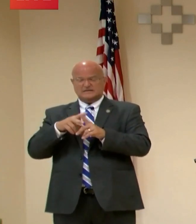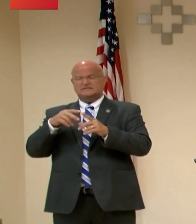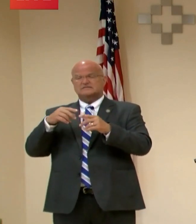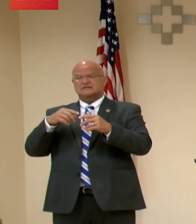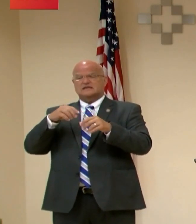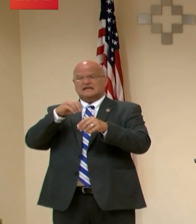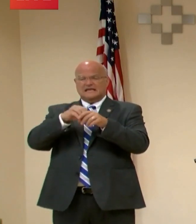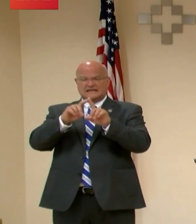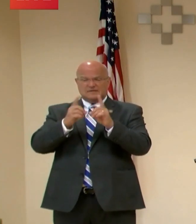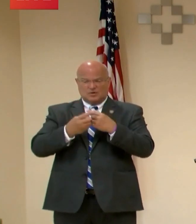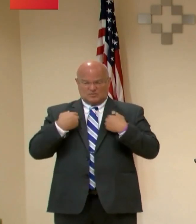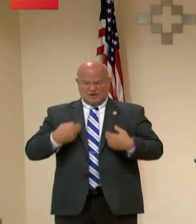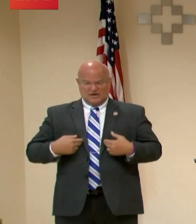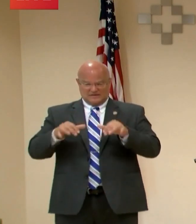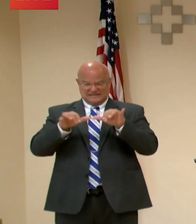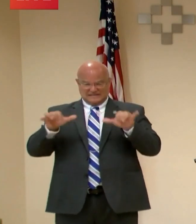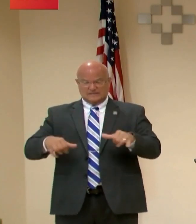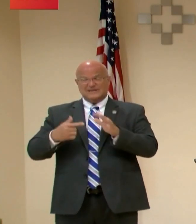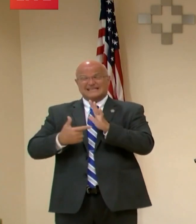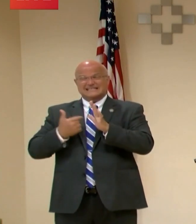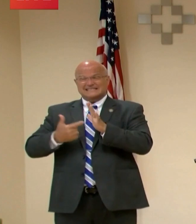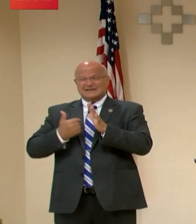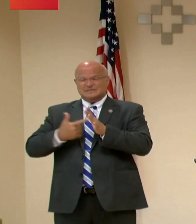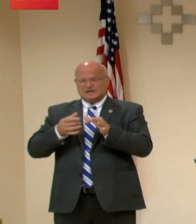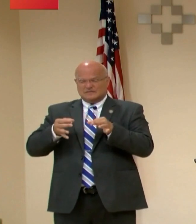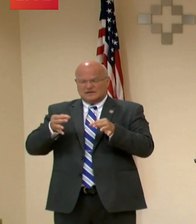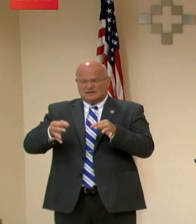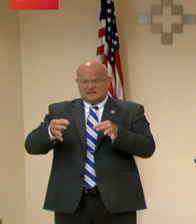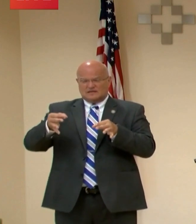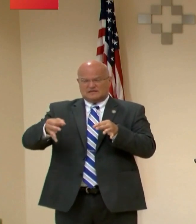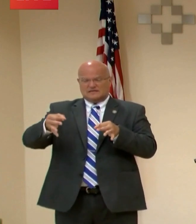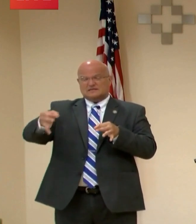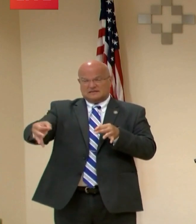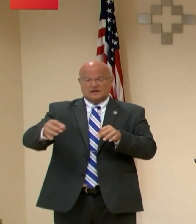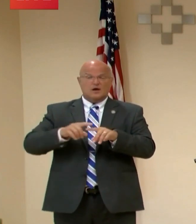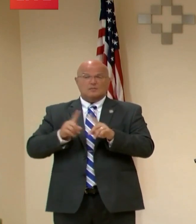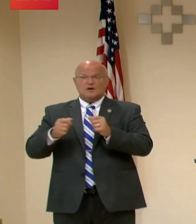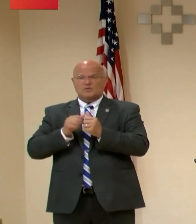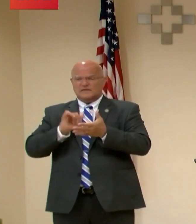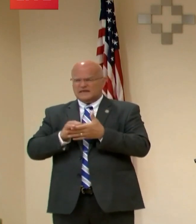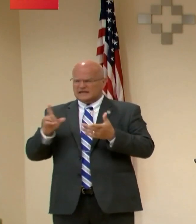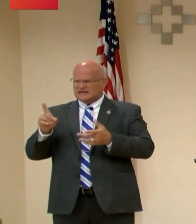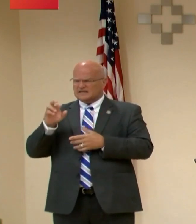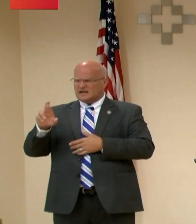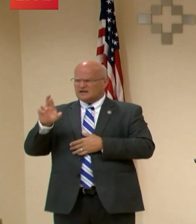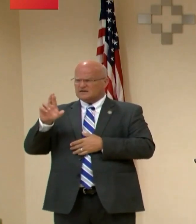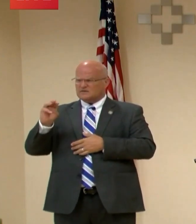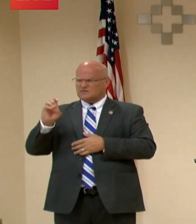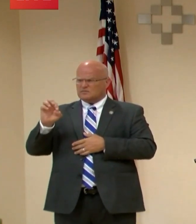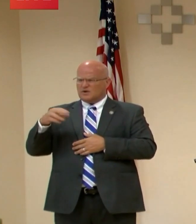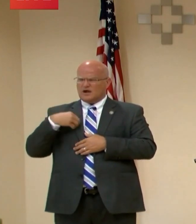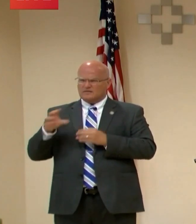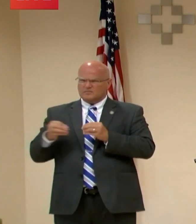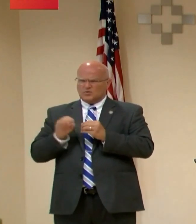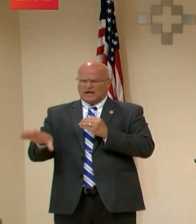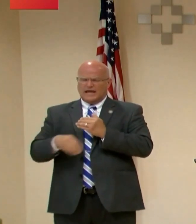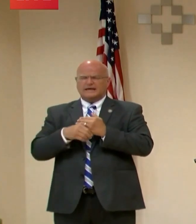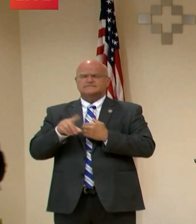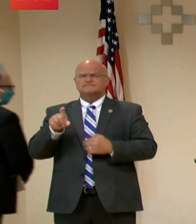be put into the Department of Health system. Sometimes there's a delay in that. But with that, Dr. Romero, do you have anything to